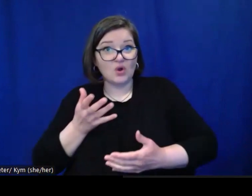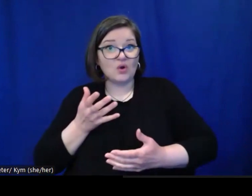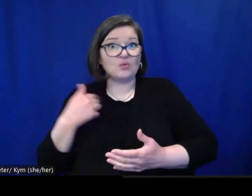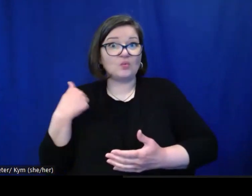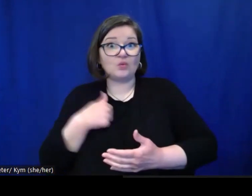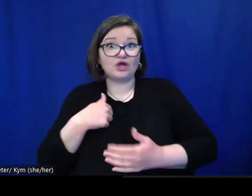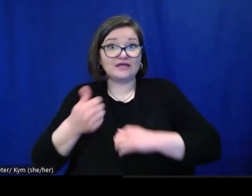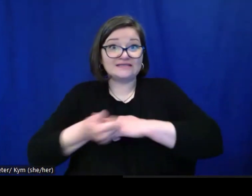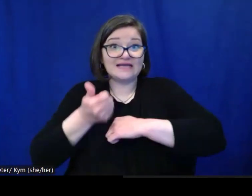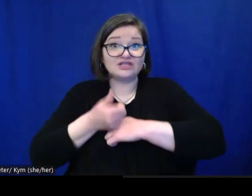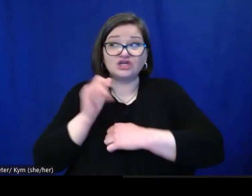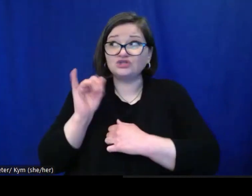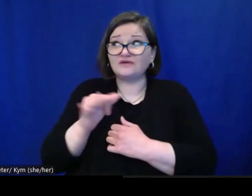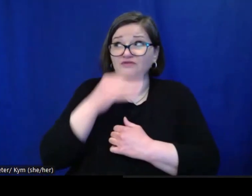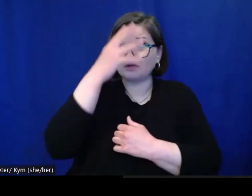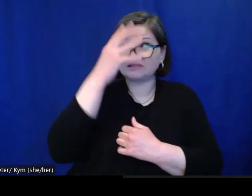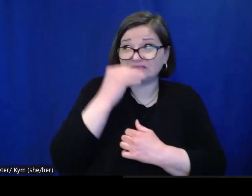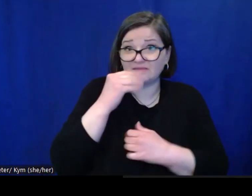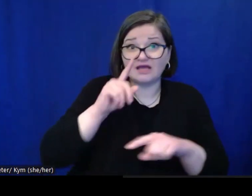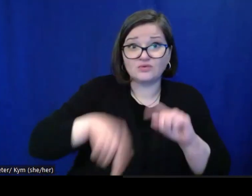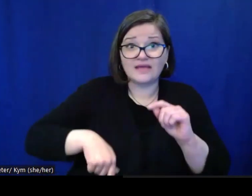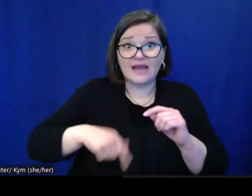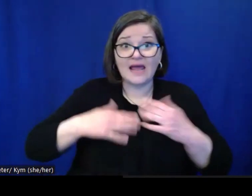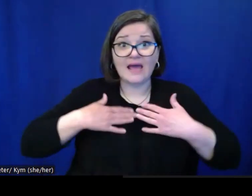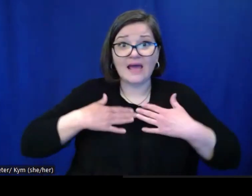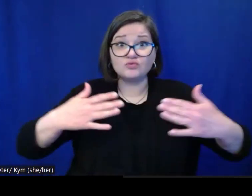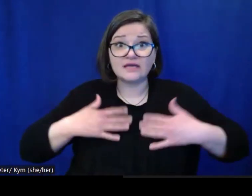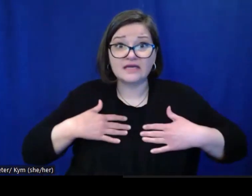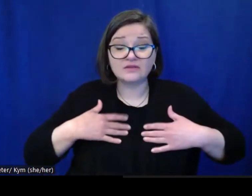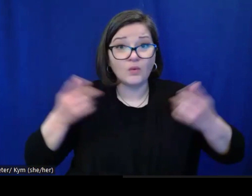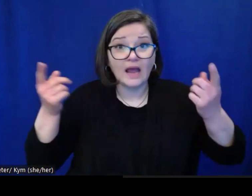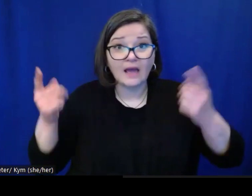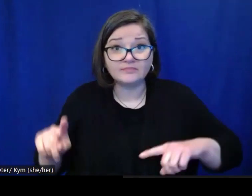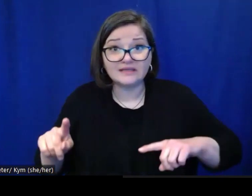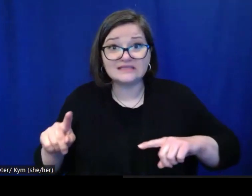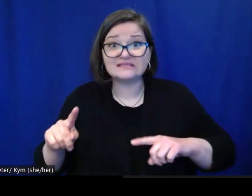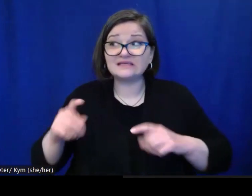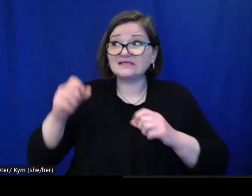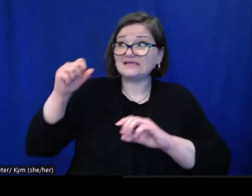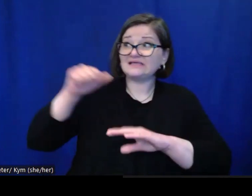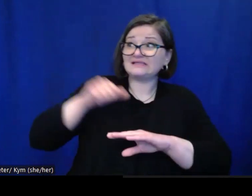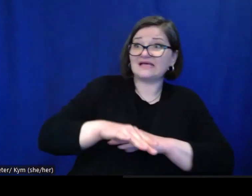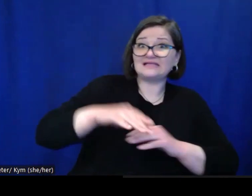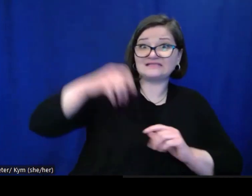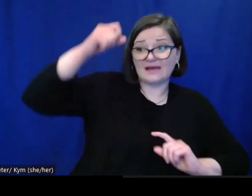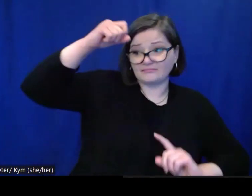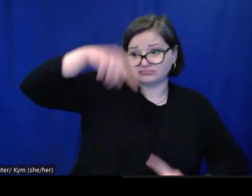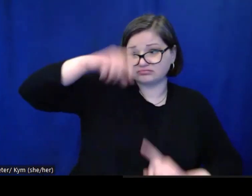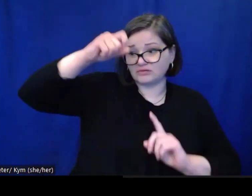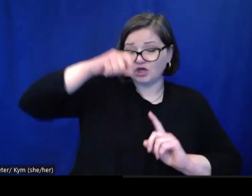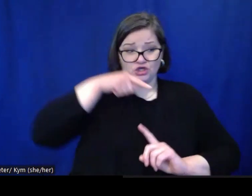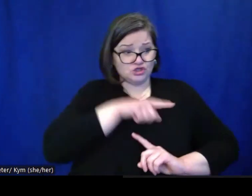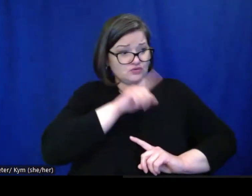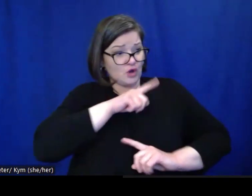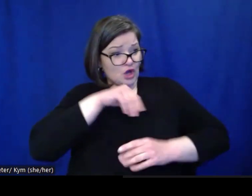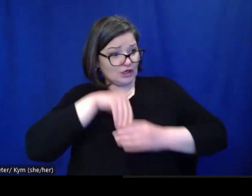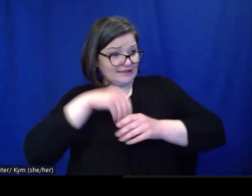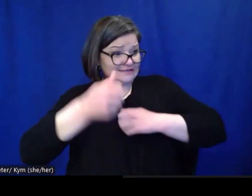what does your body normally do? Tells you're in danger. So that is